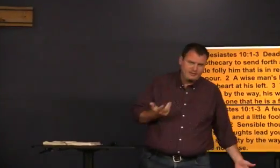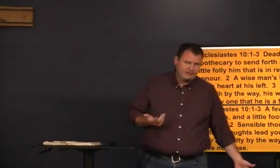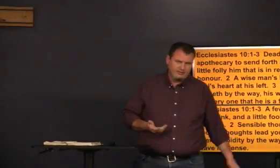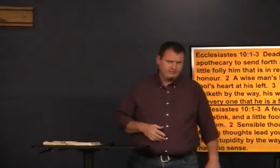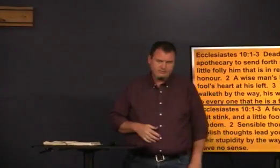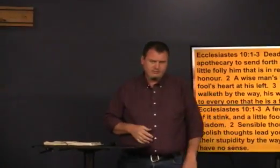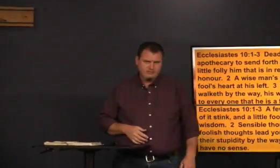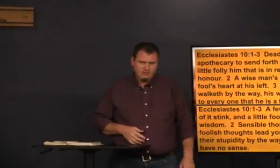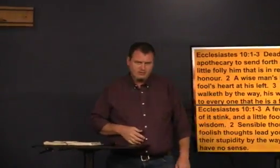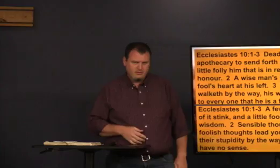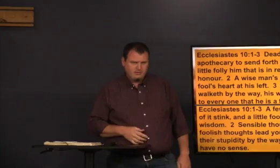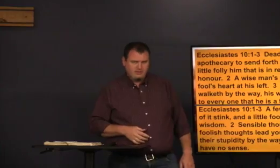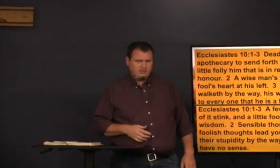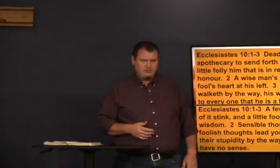mouth.